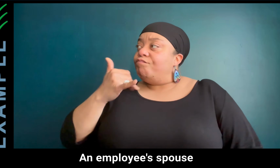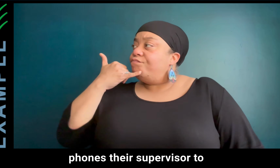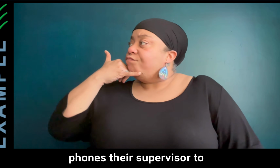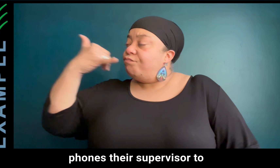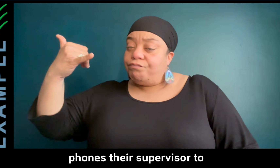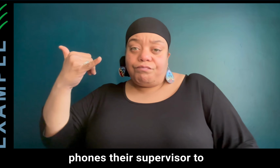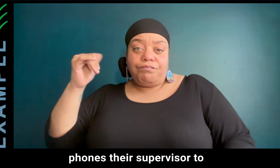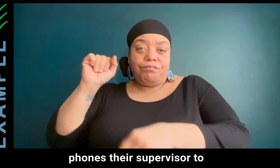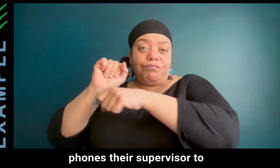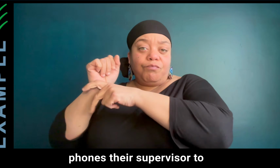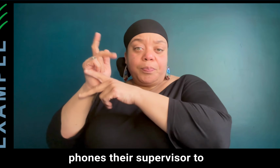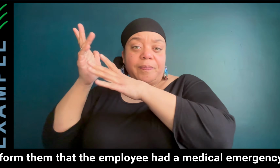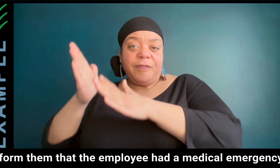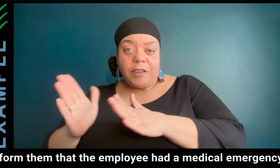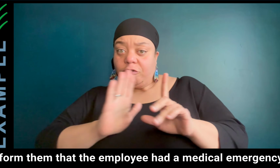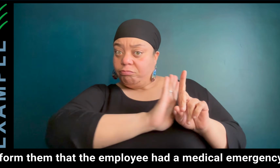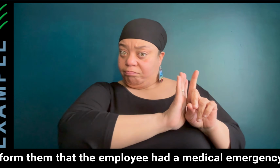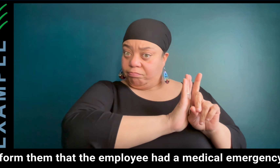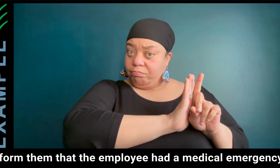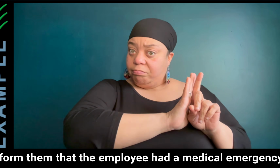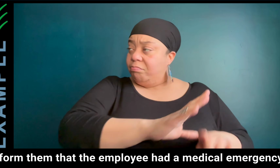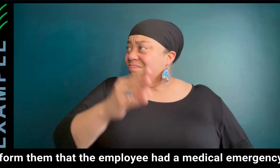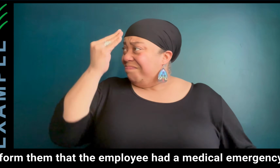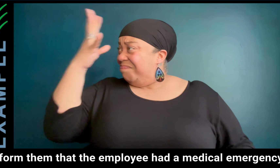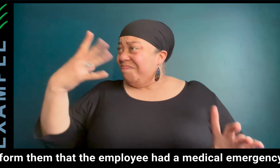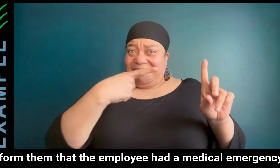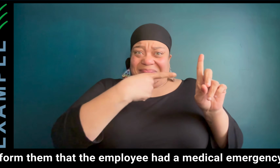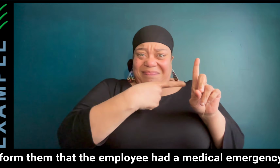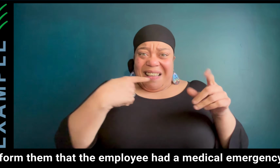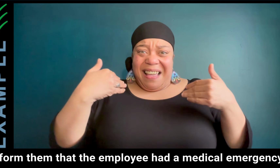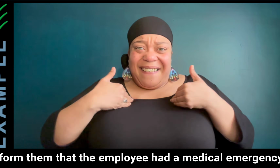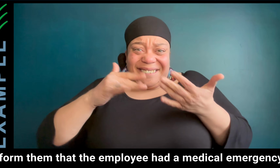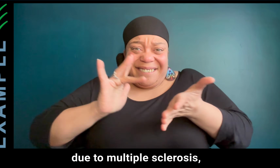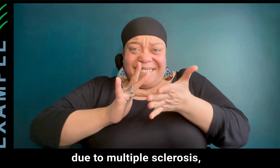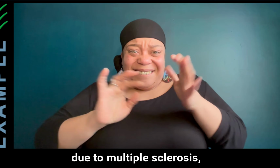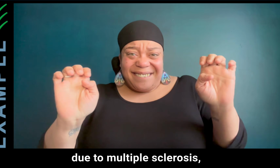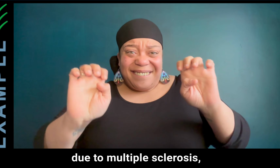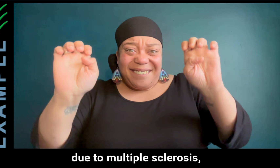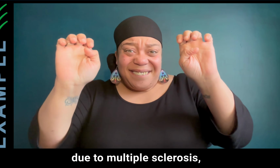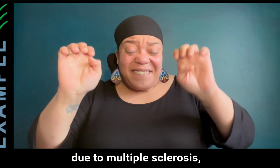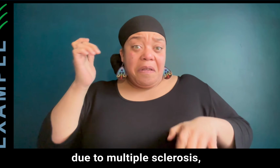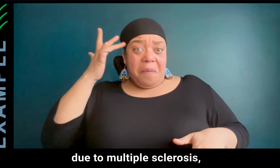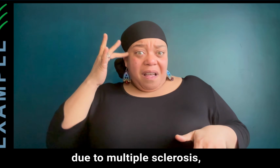phones their supervisor to inform them that the employee had a medical emergency due to multiple sclerosis.